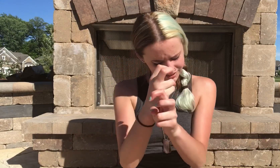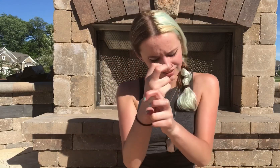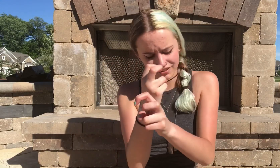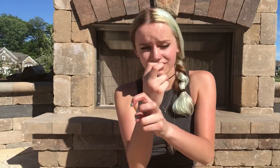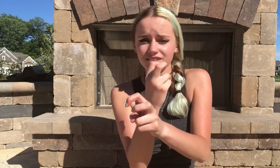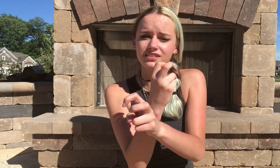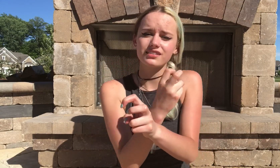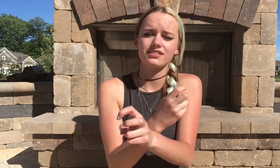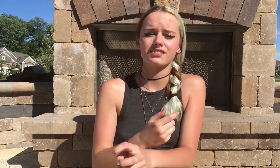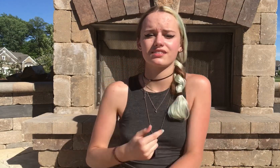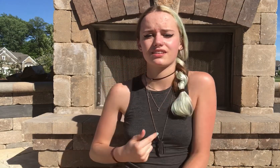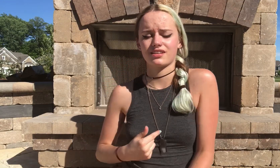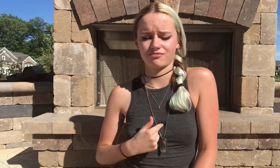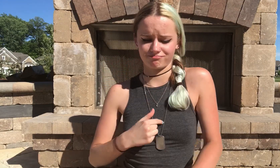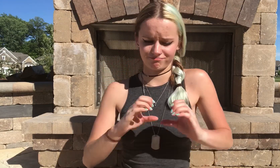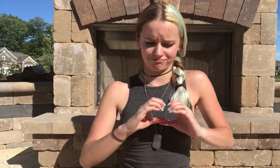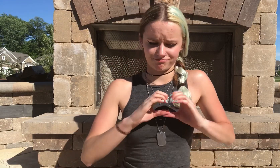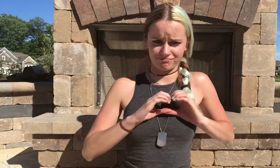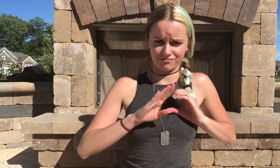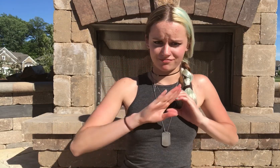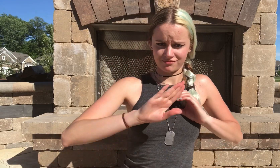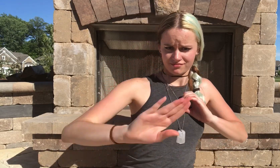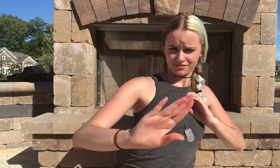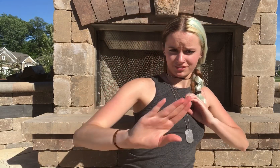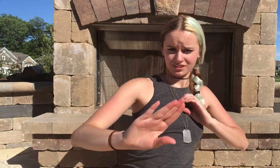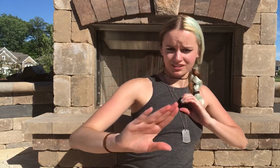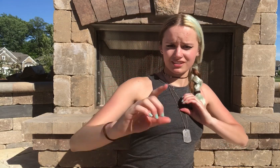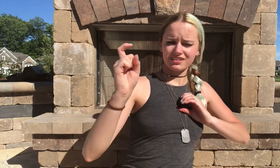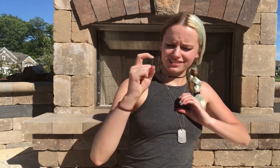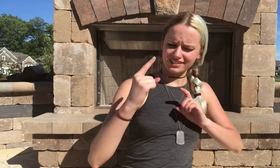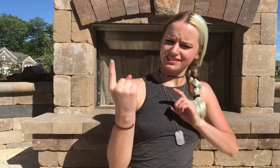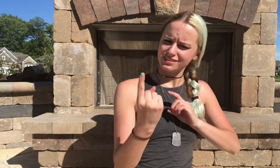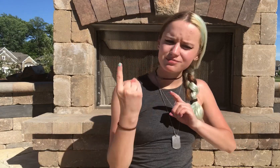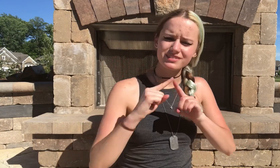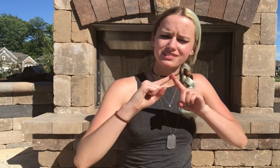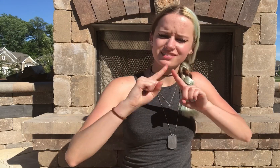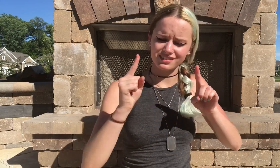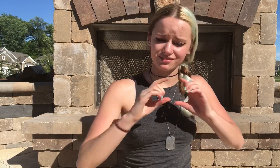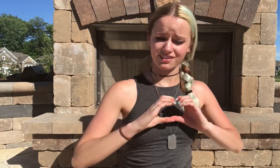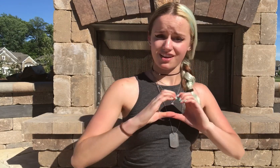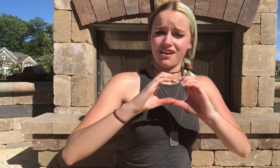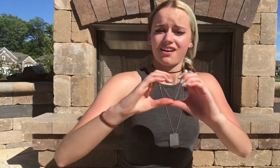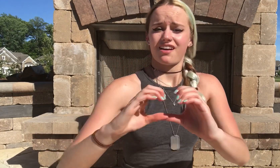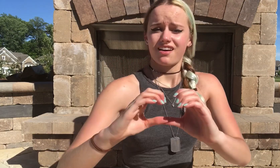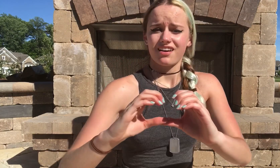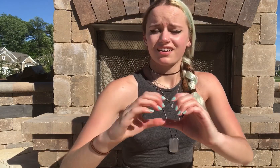I've been keeping my distance I need something different, I can't even again